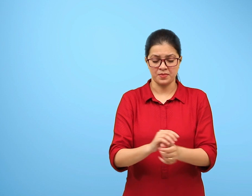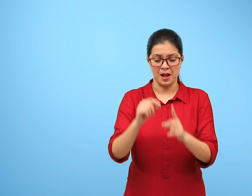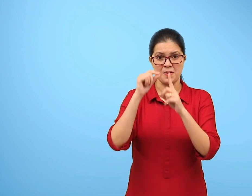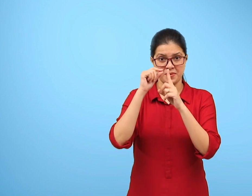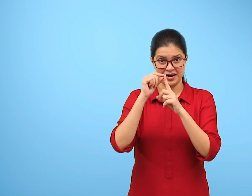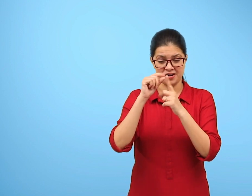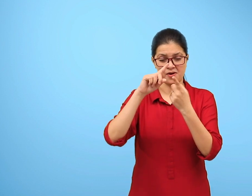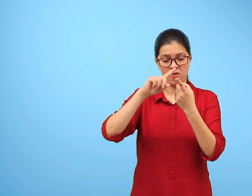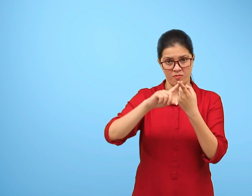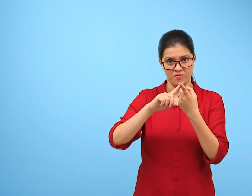pelvic bones,